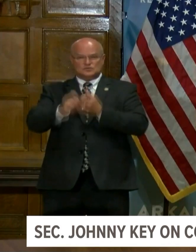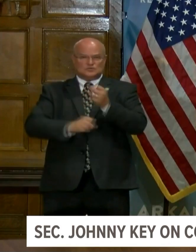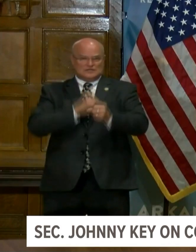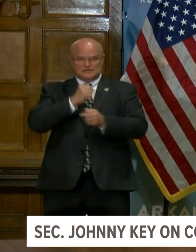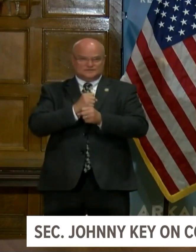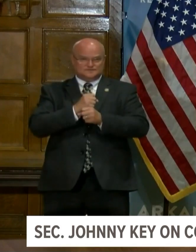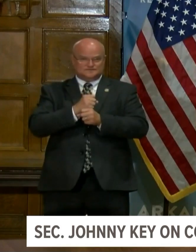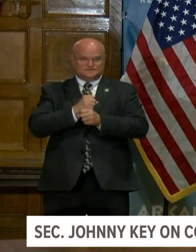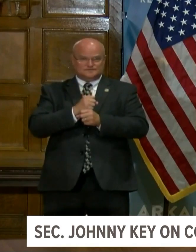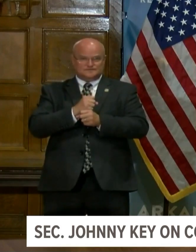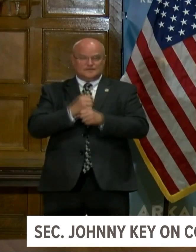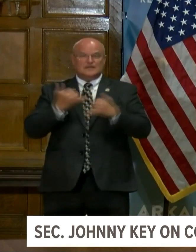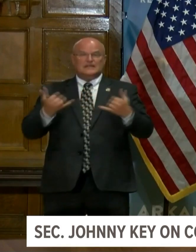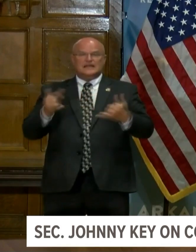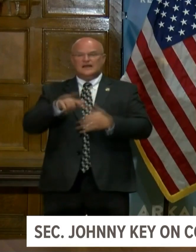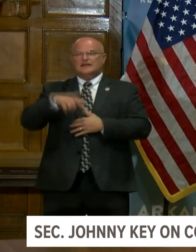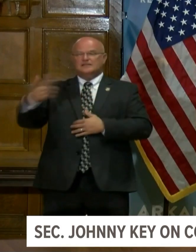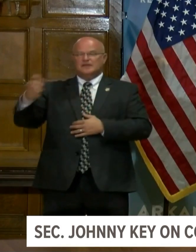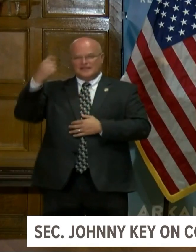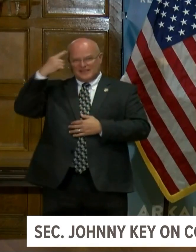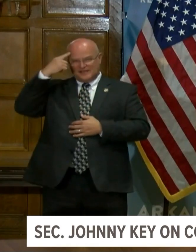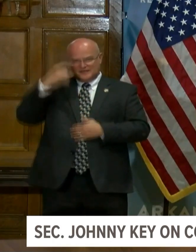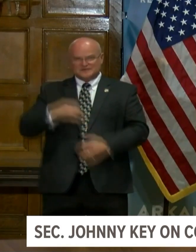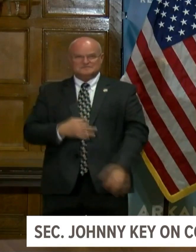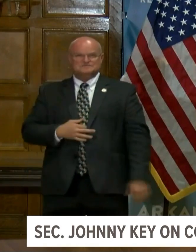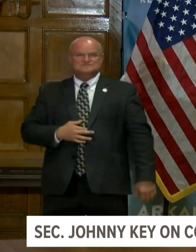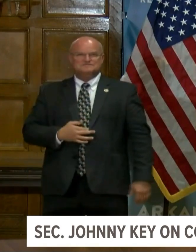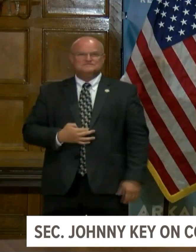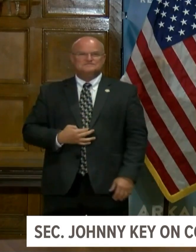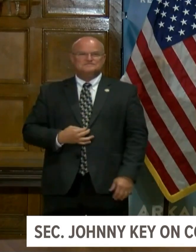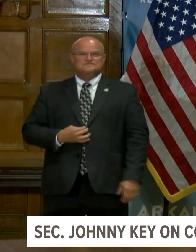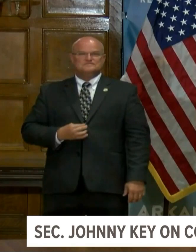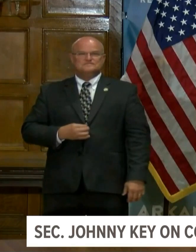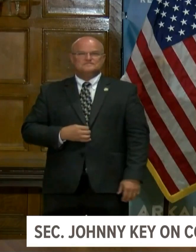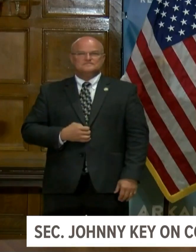year. And with that, I'll turn it back over to the governor.